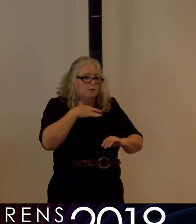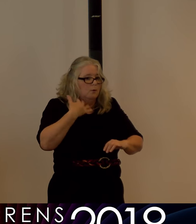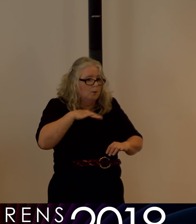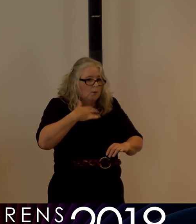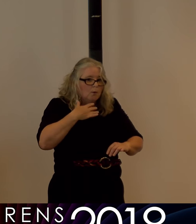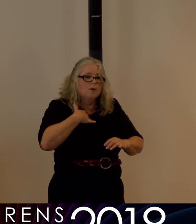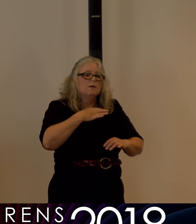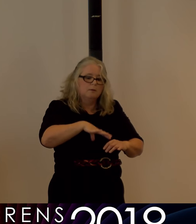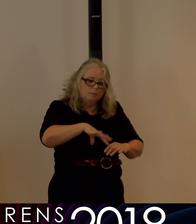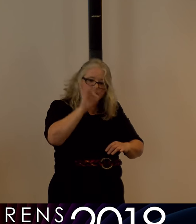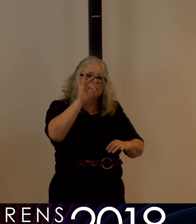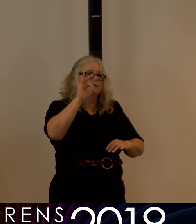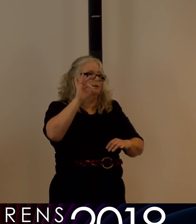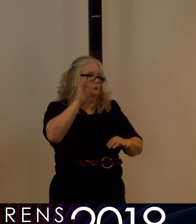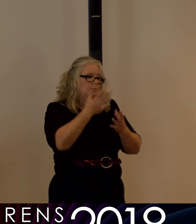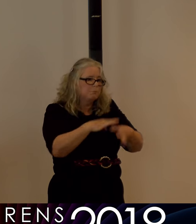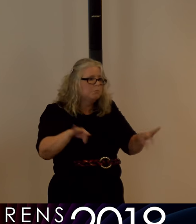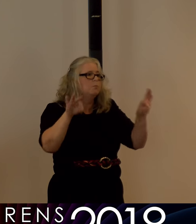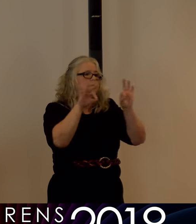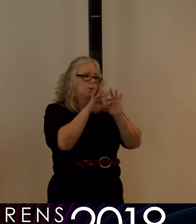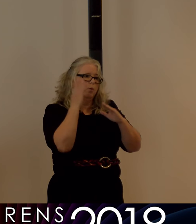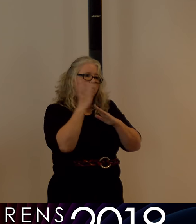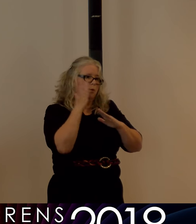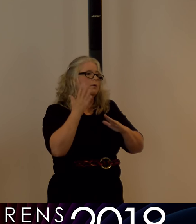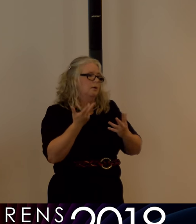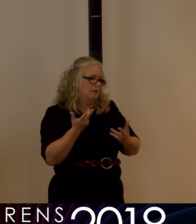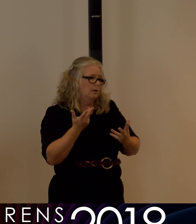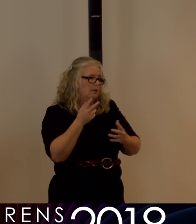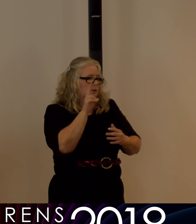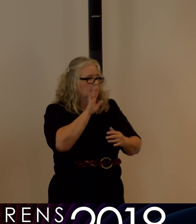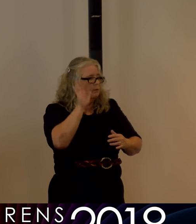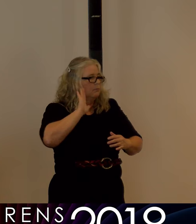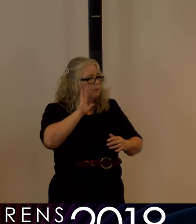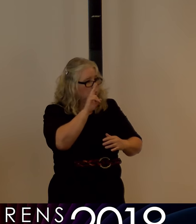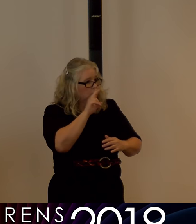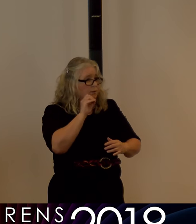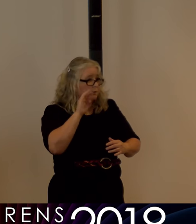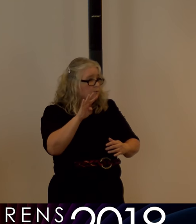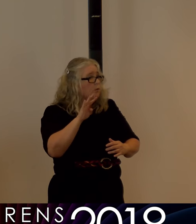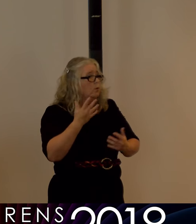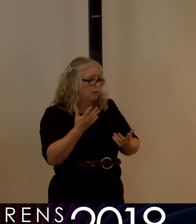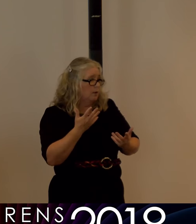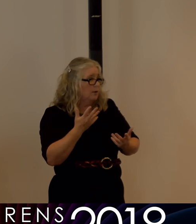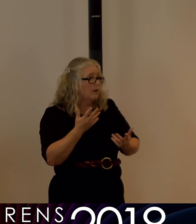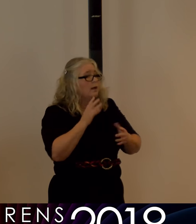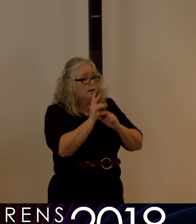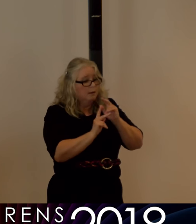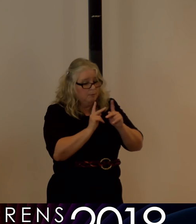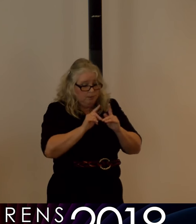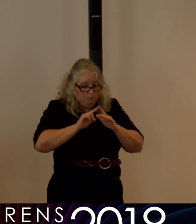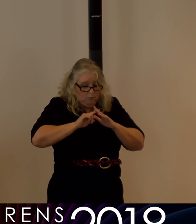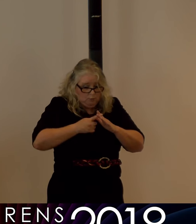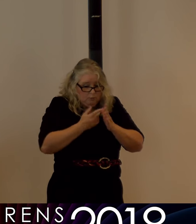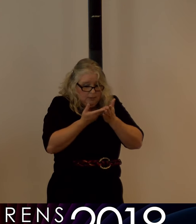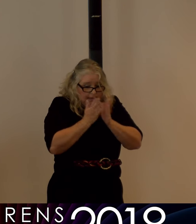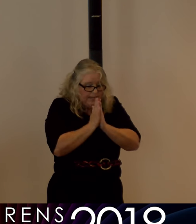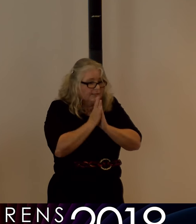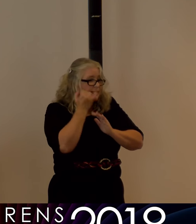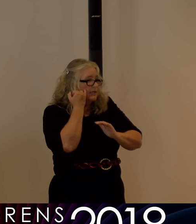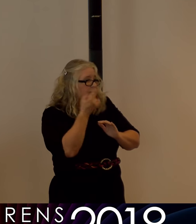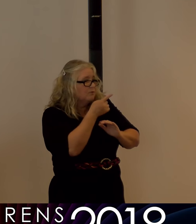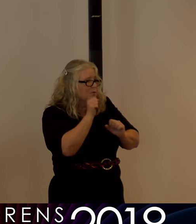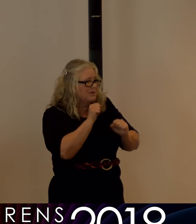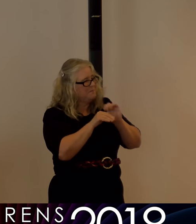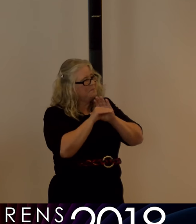discovery back in 2004. Once the gene was identified, people started asking whether you could model charge